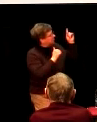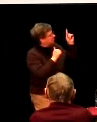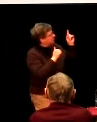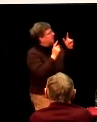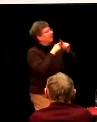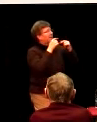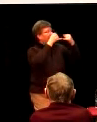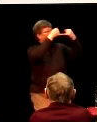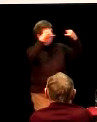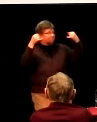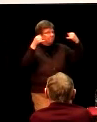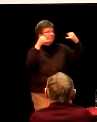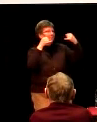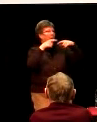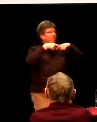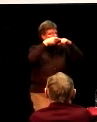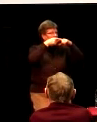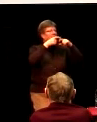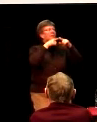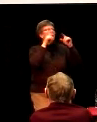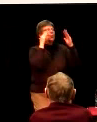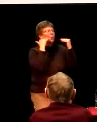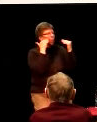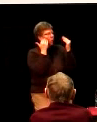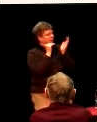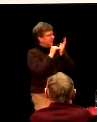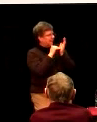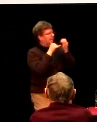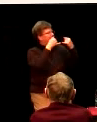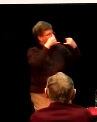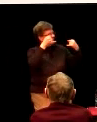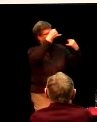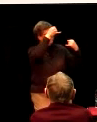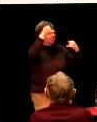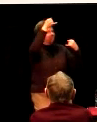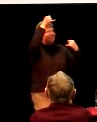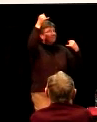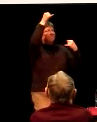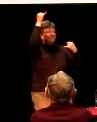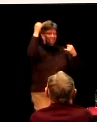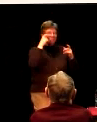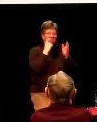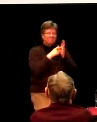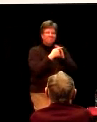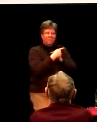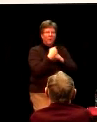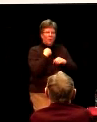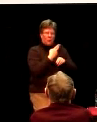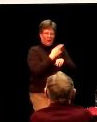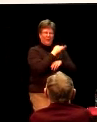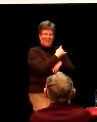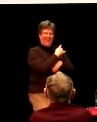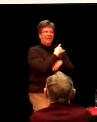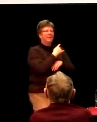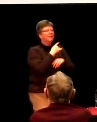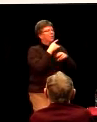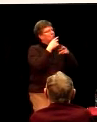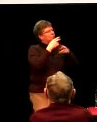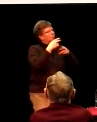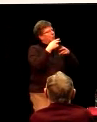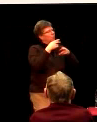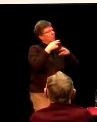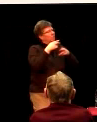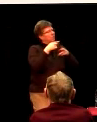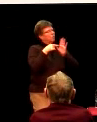it pauses and cools again, and then pauses and warms again. And we use that to define the different layers.